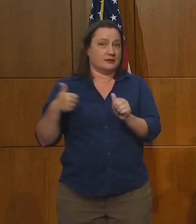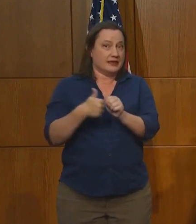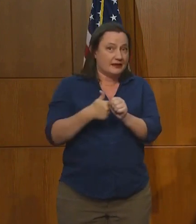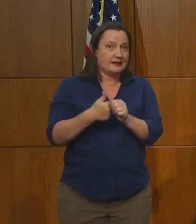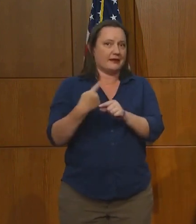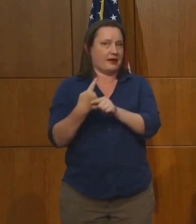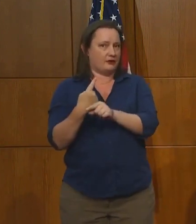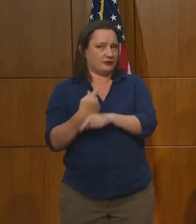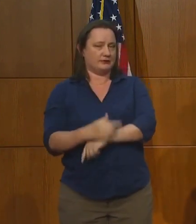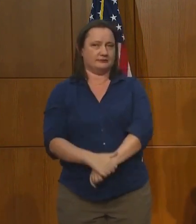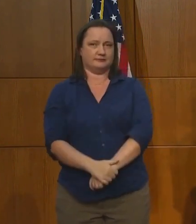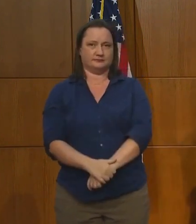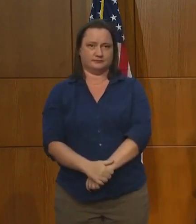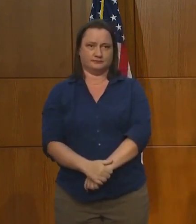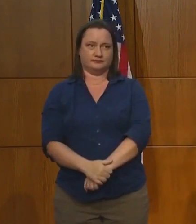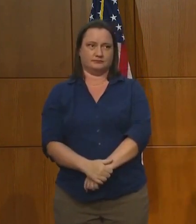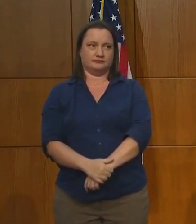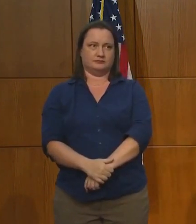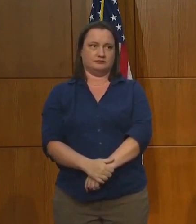Norm?